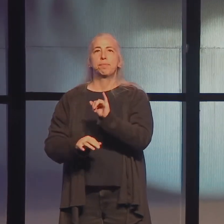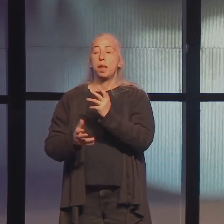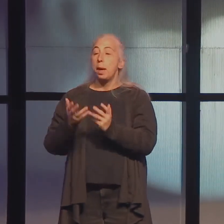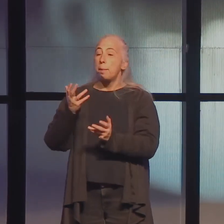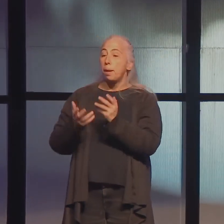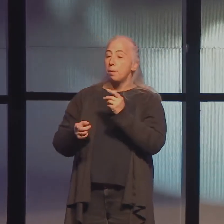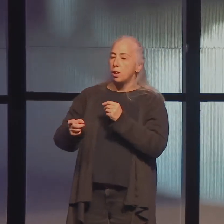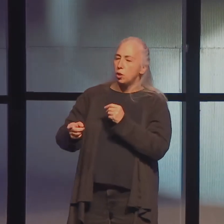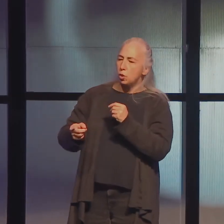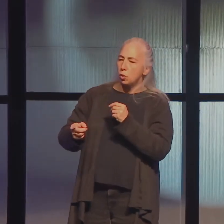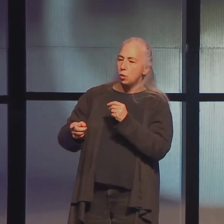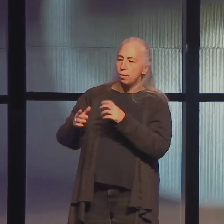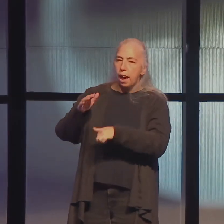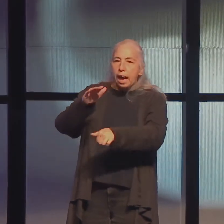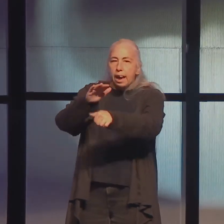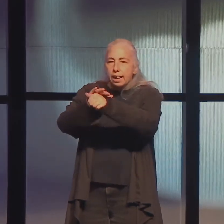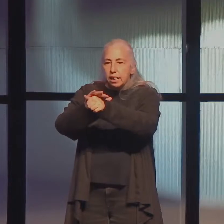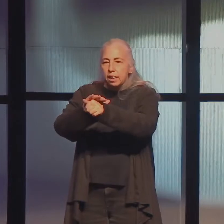you've been here a while.